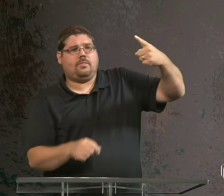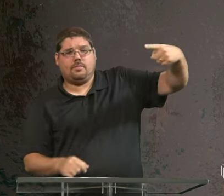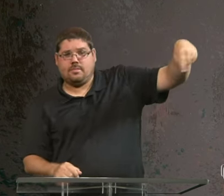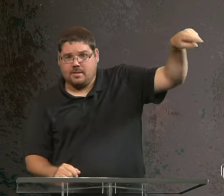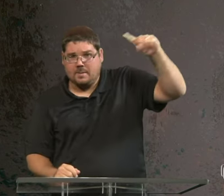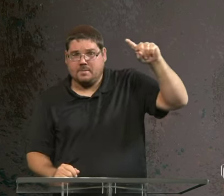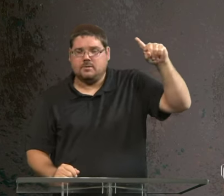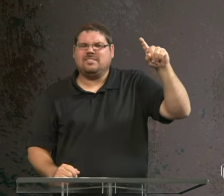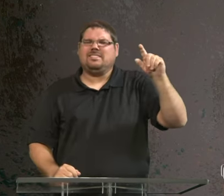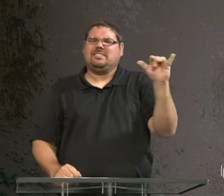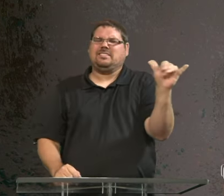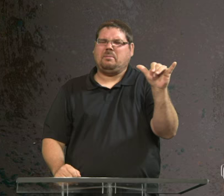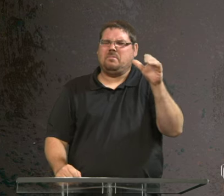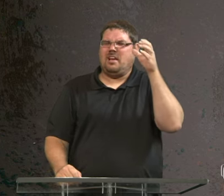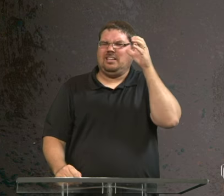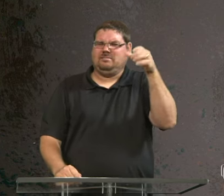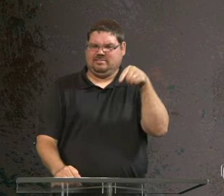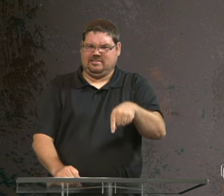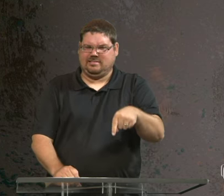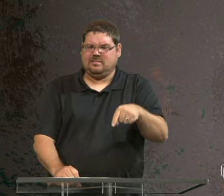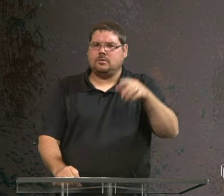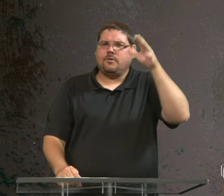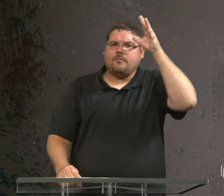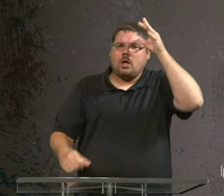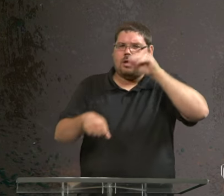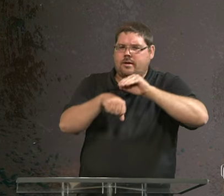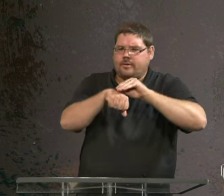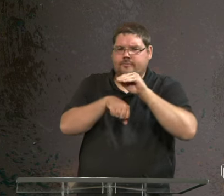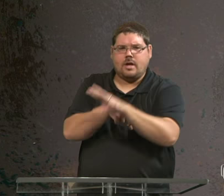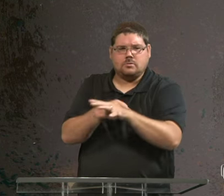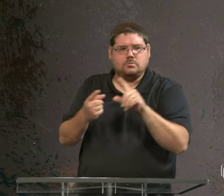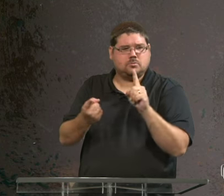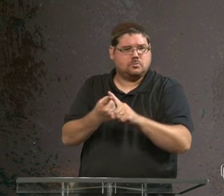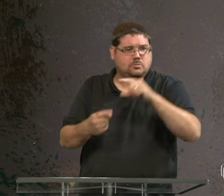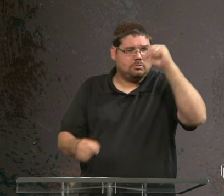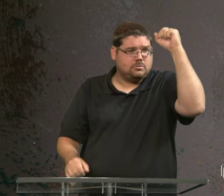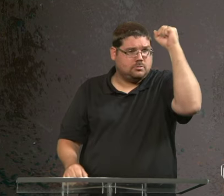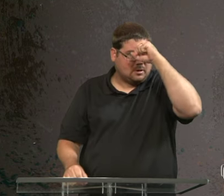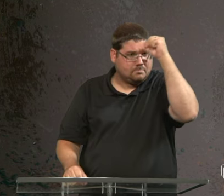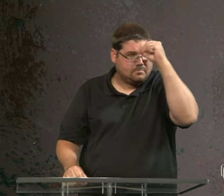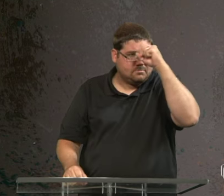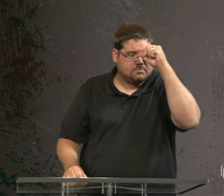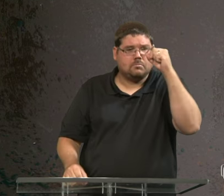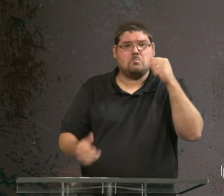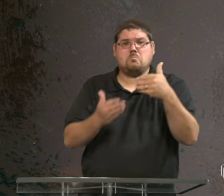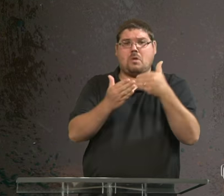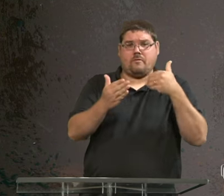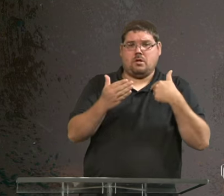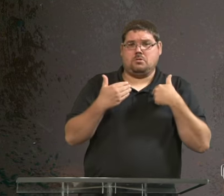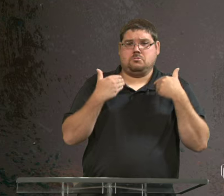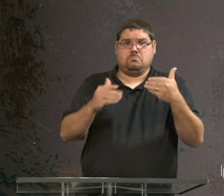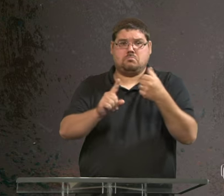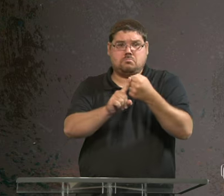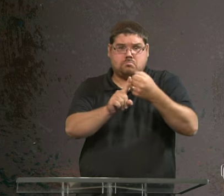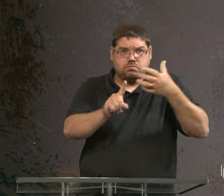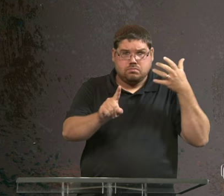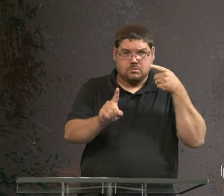their experiences that they share with us. So that's the idea here as